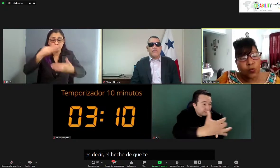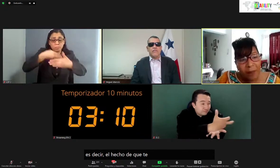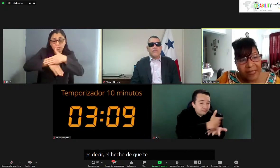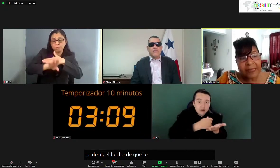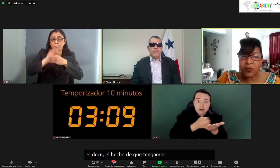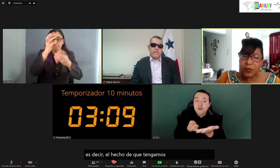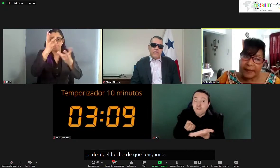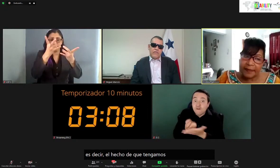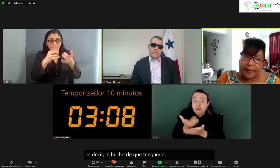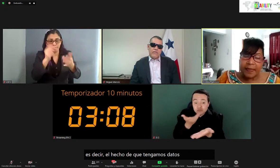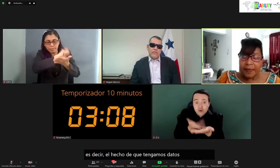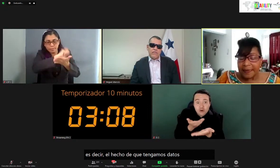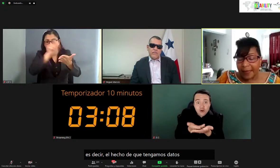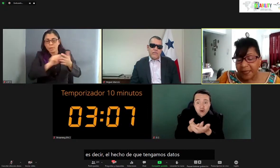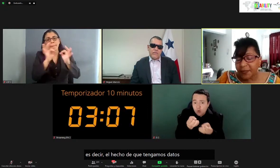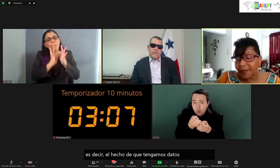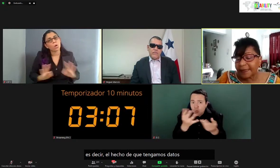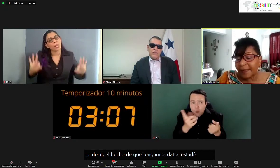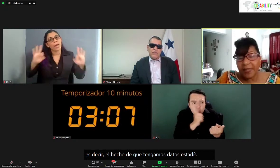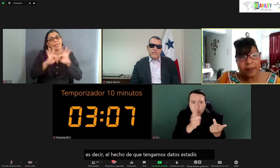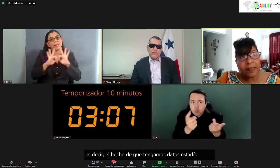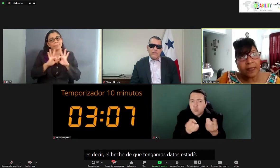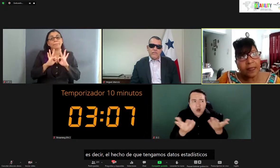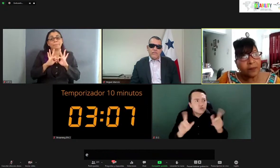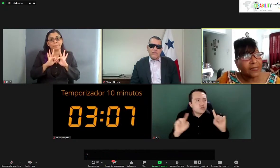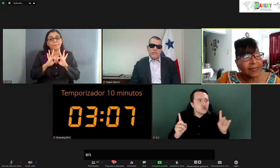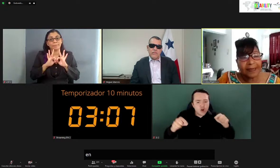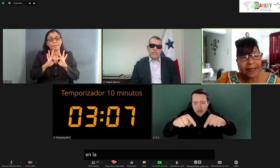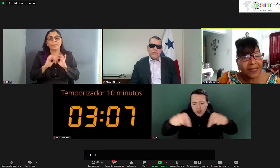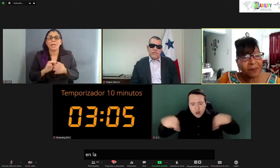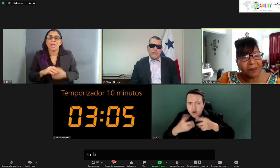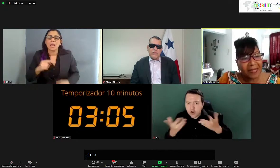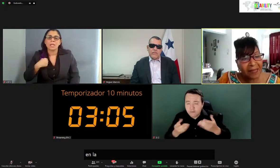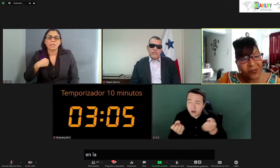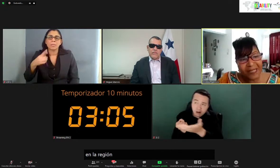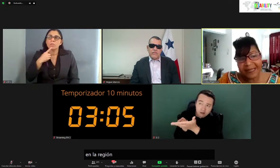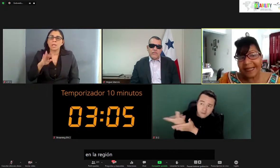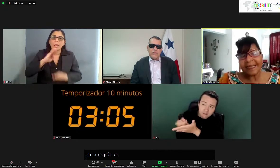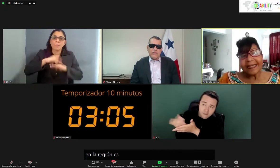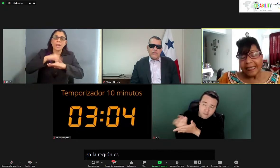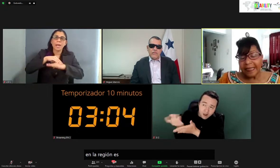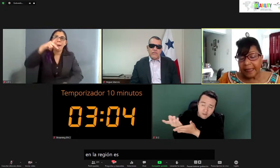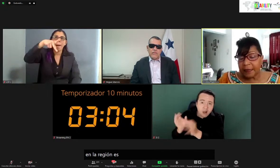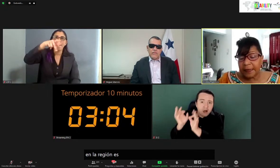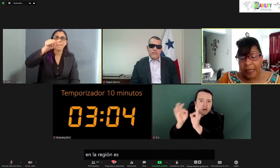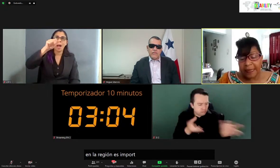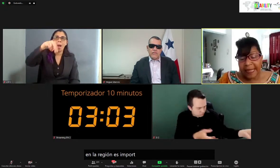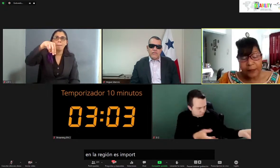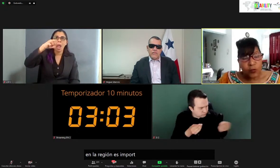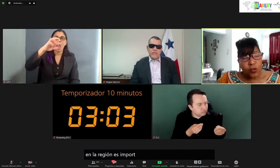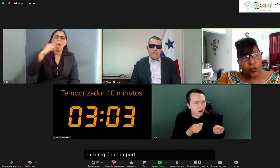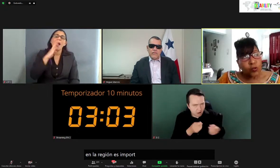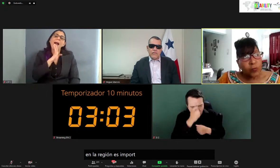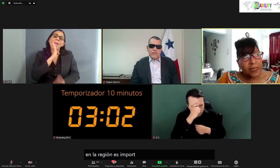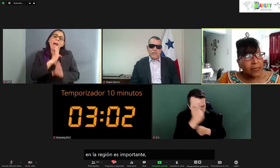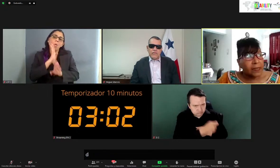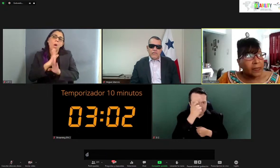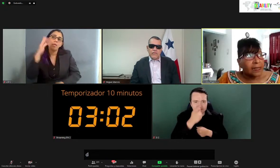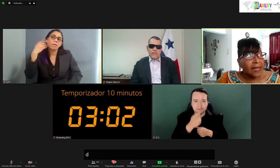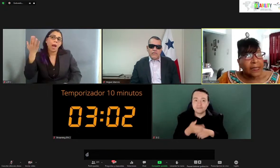data in the region is highly important we also pamela molina also